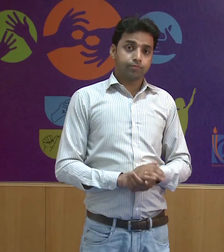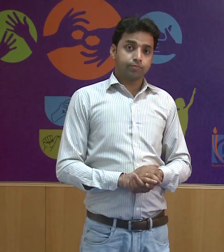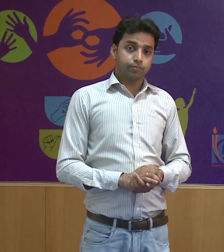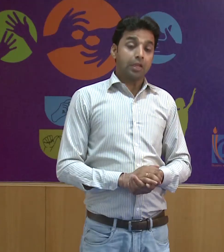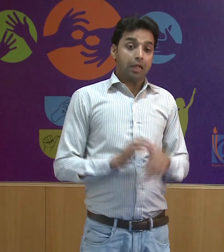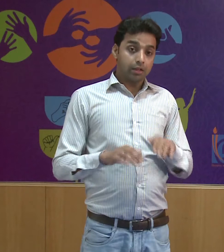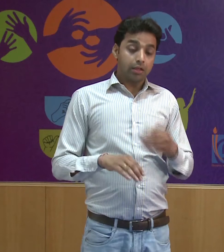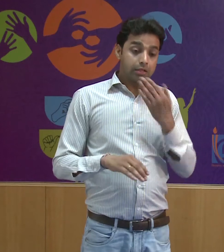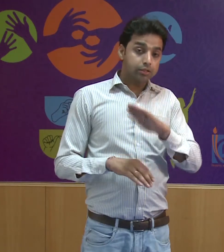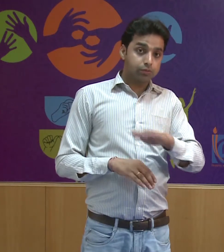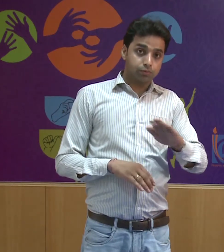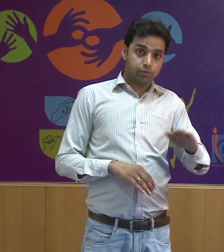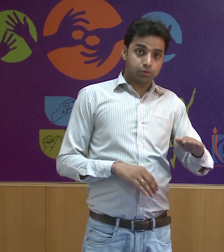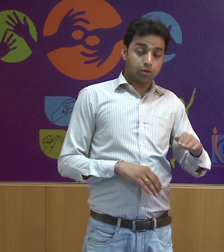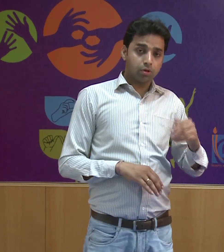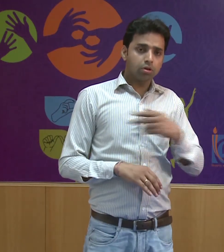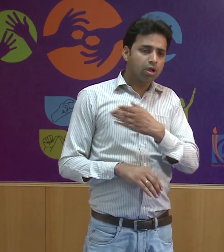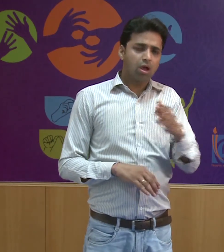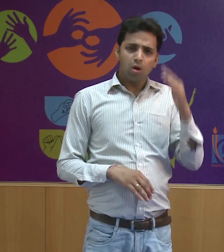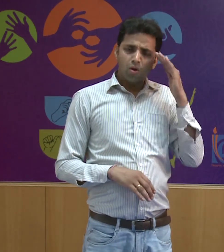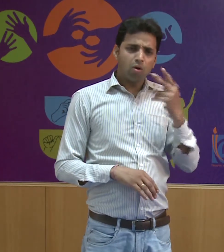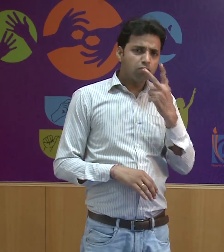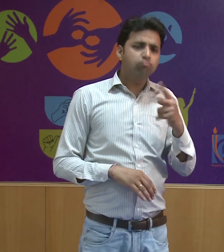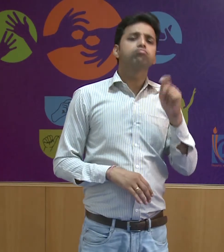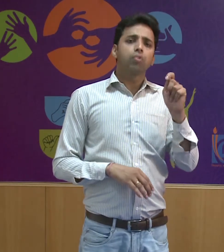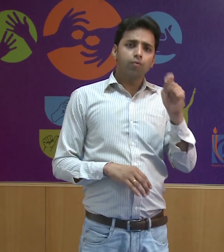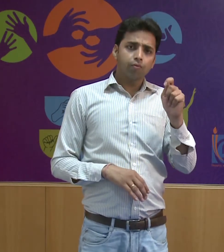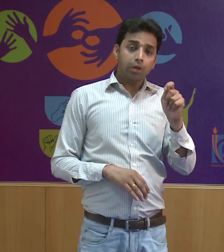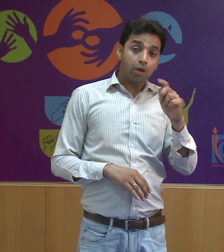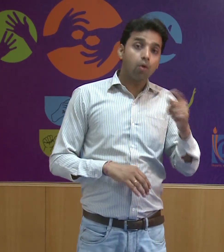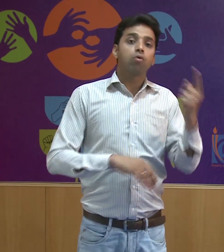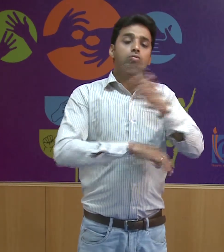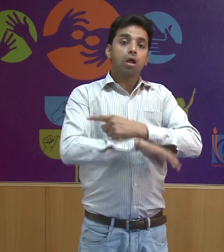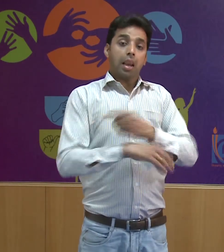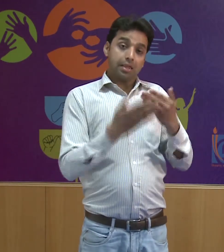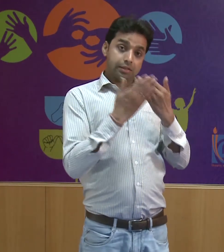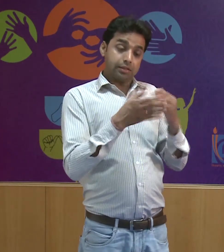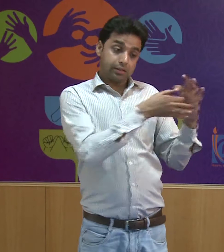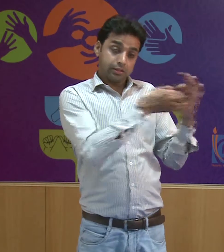These students can also keep working while studying.